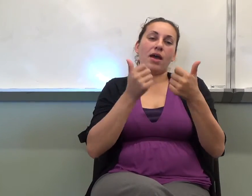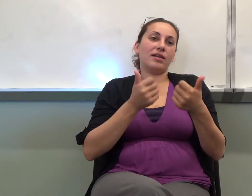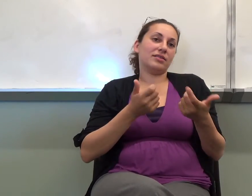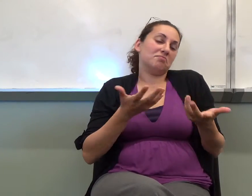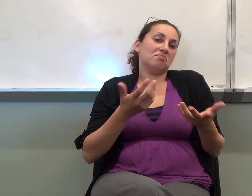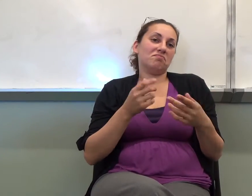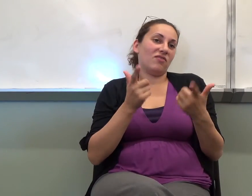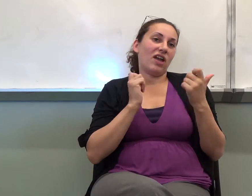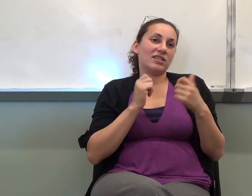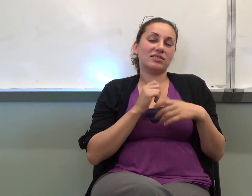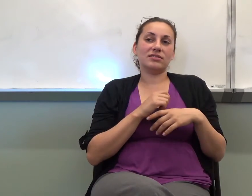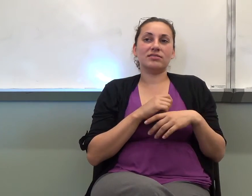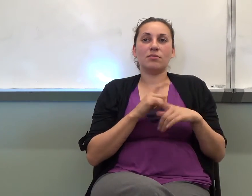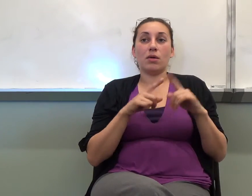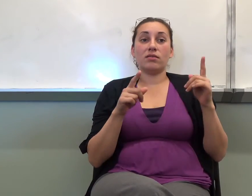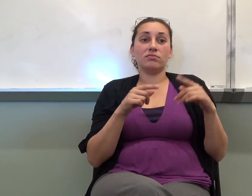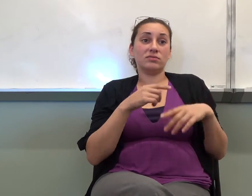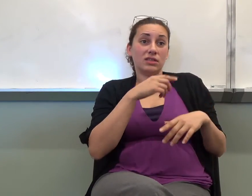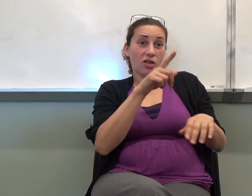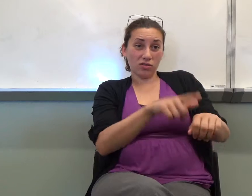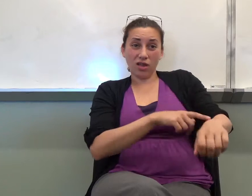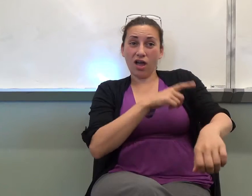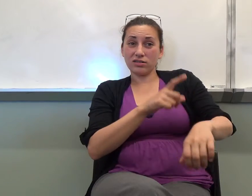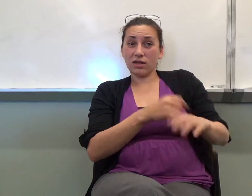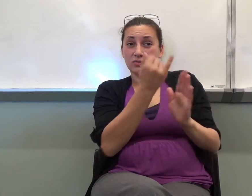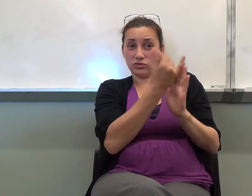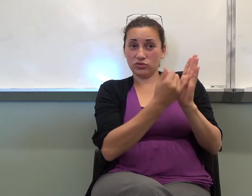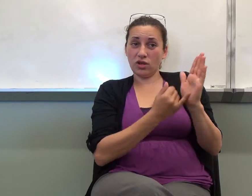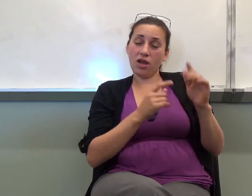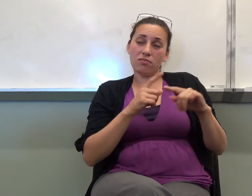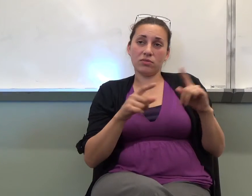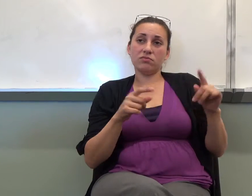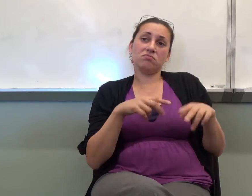It takes a while to make these things, but people really like them a lot.